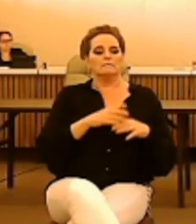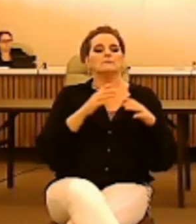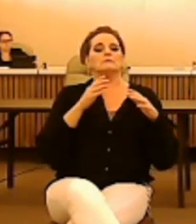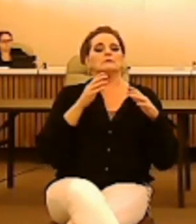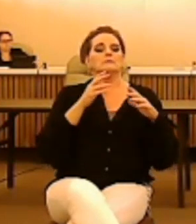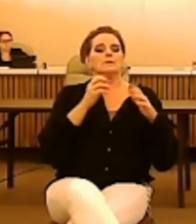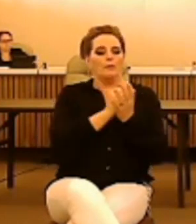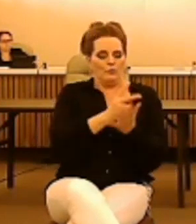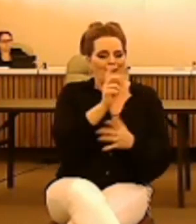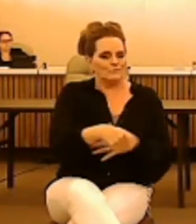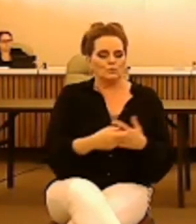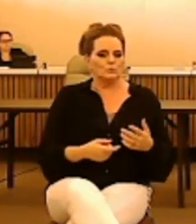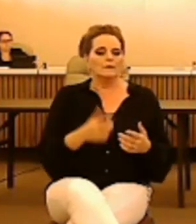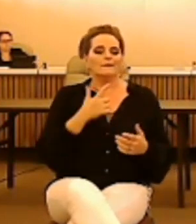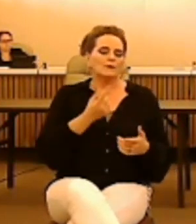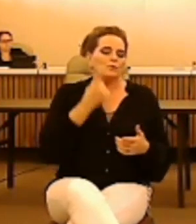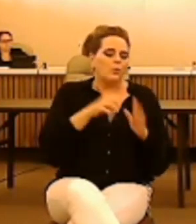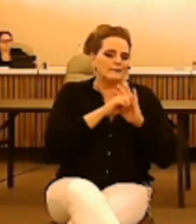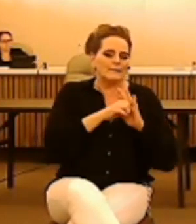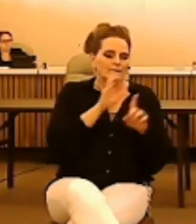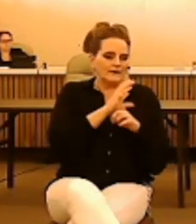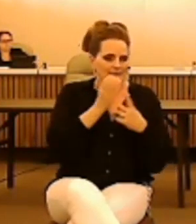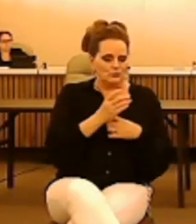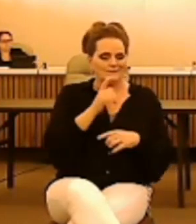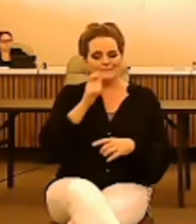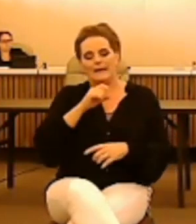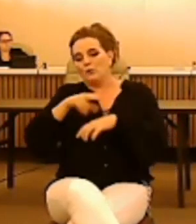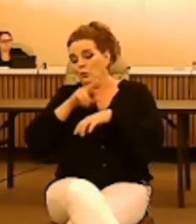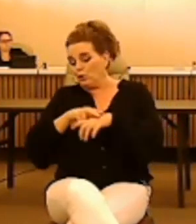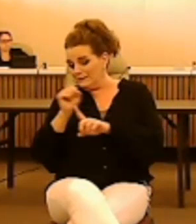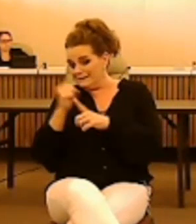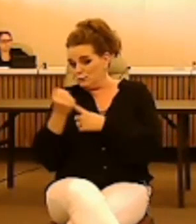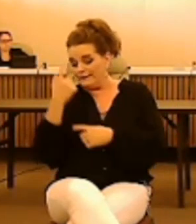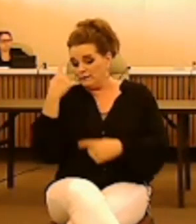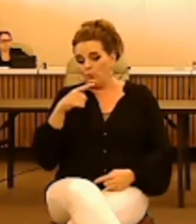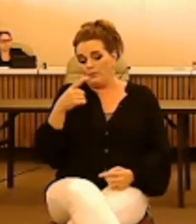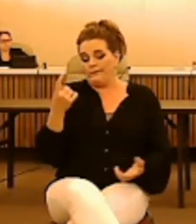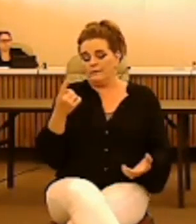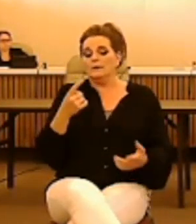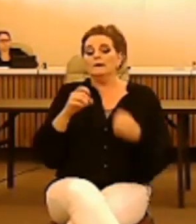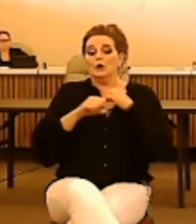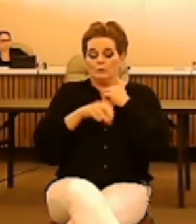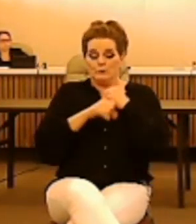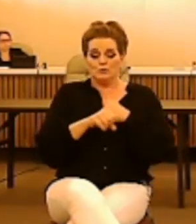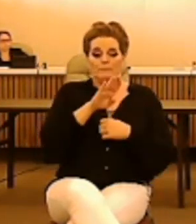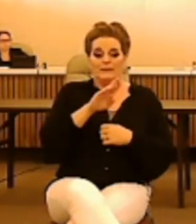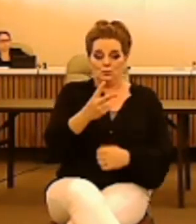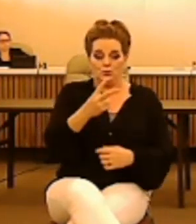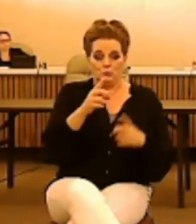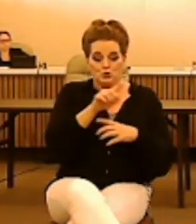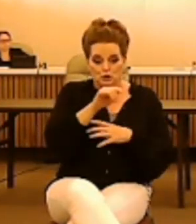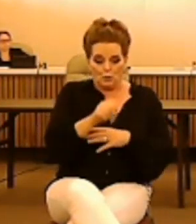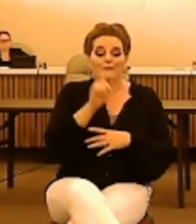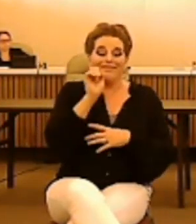approval. So that's an example of a condition there. That's not the normal case for a commercial B2 zone, but that